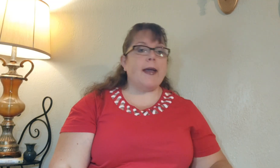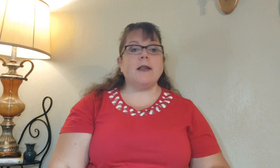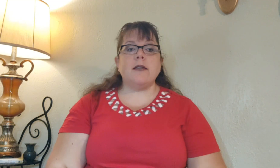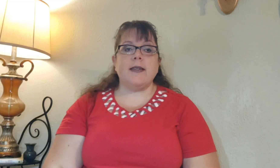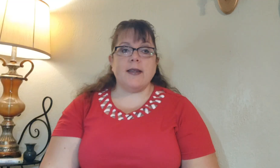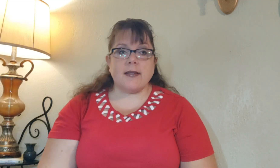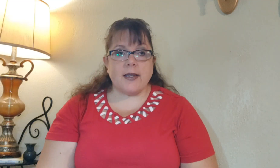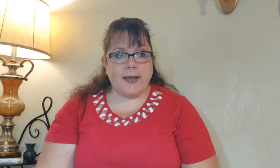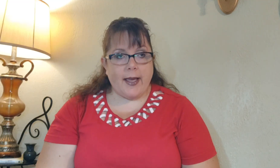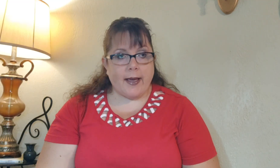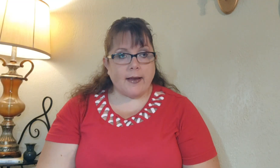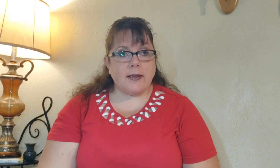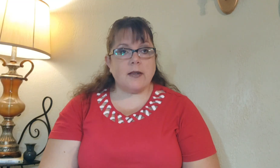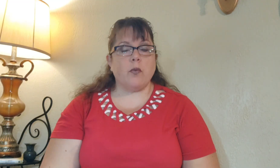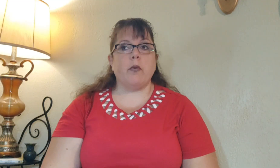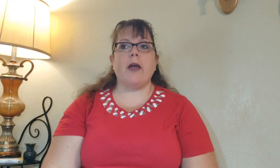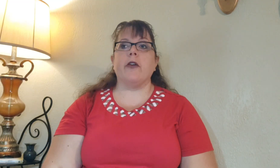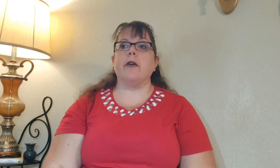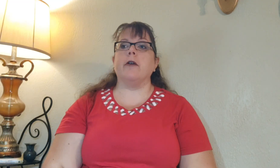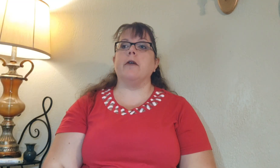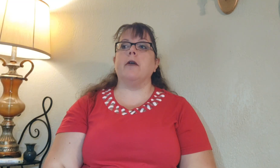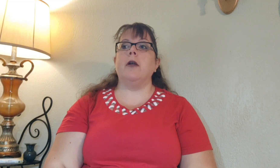And to disconnect, rather